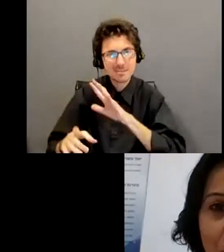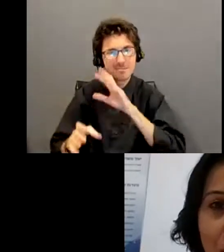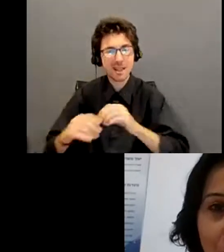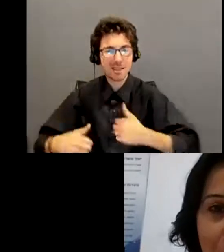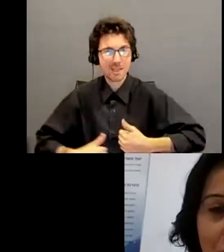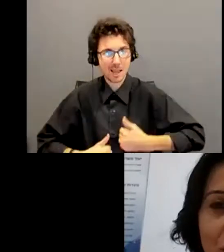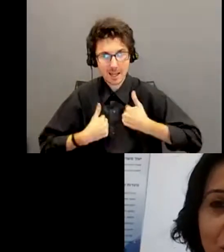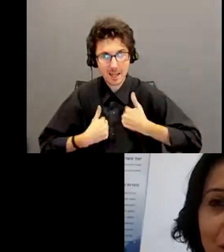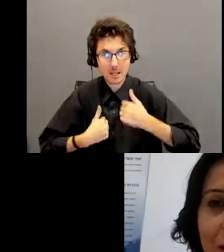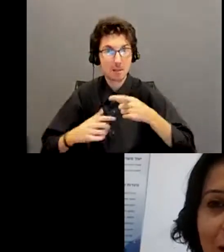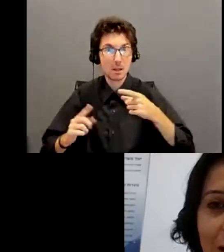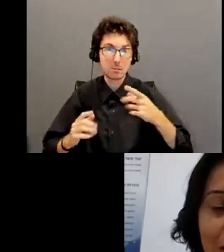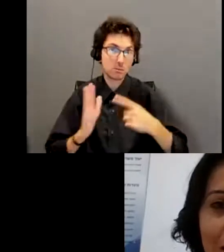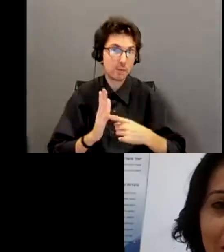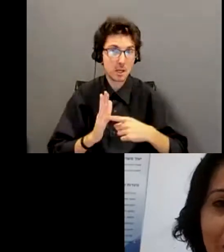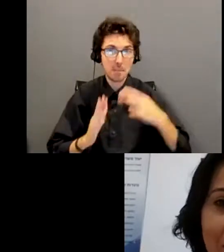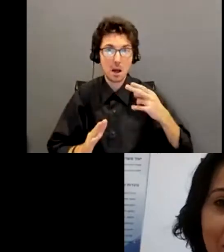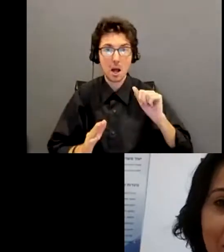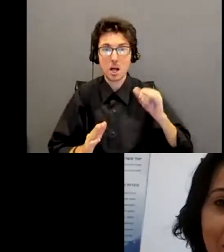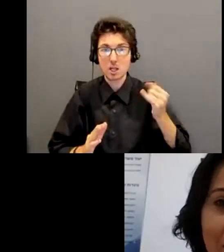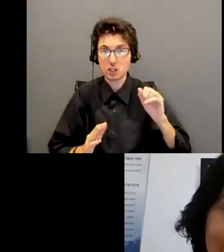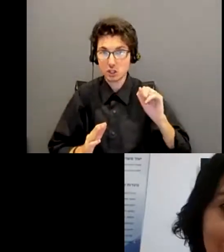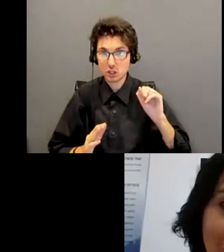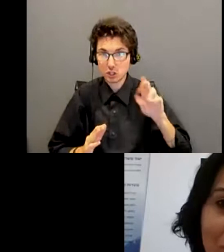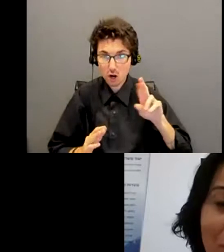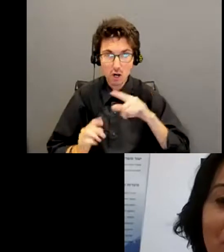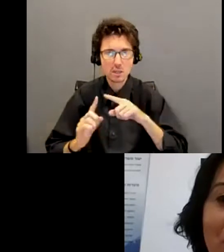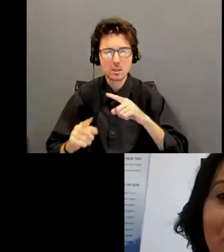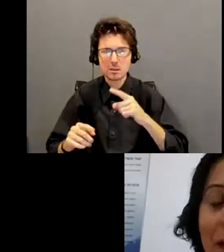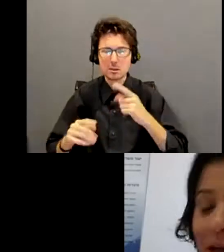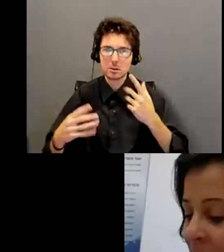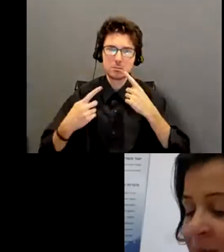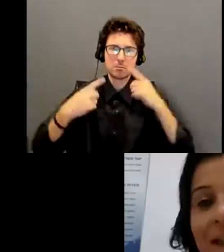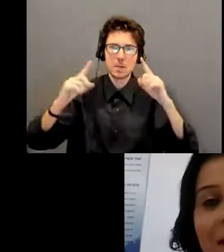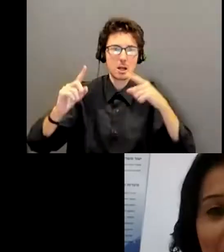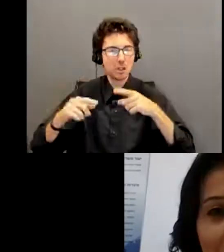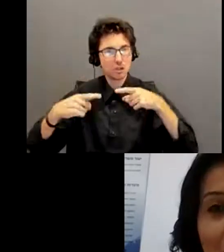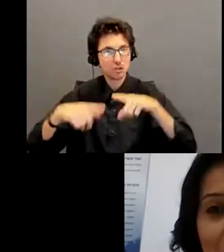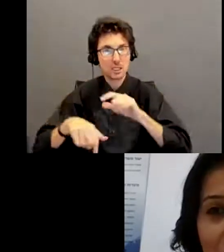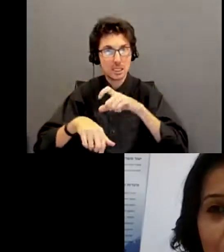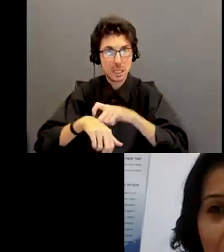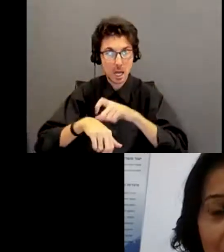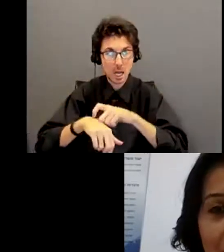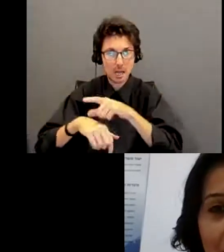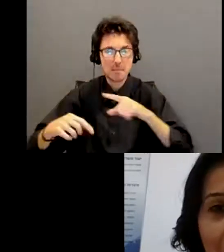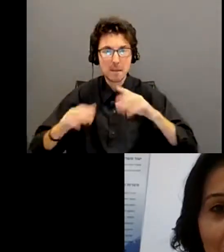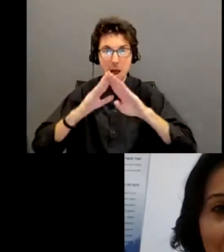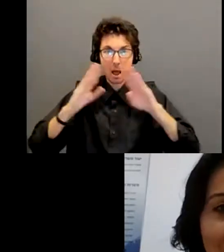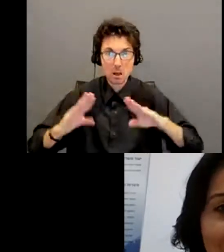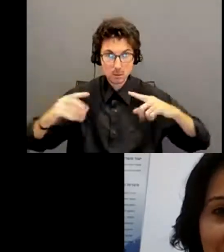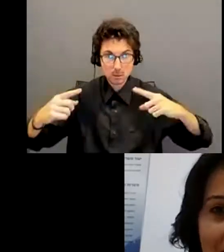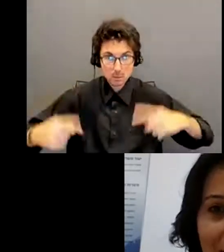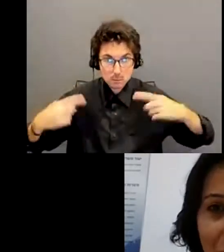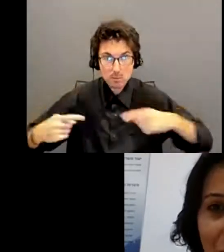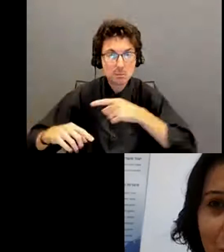to accomplish during the her time of membership at Beta Galgalim, she won a prize